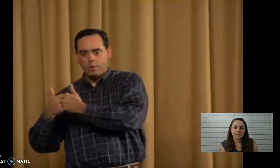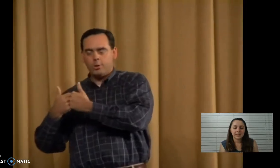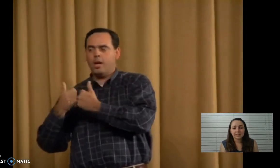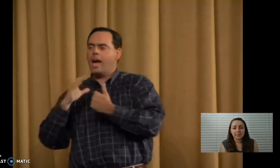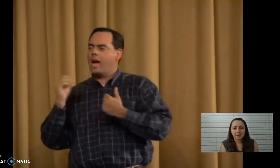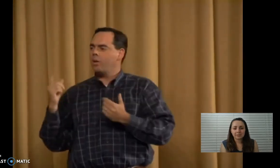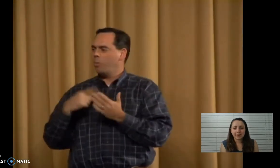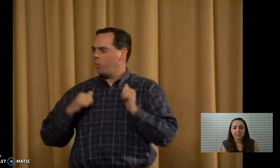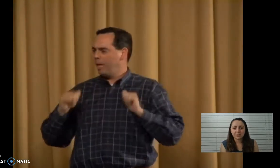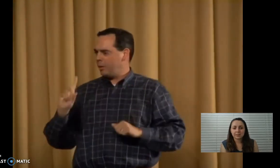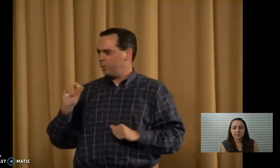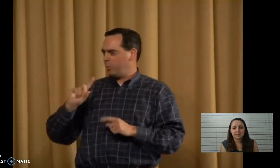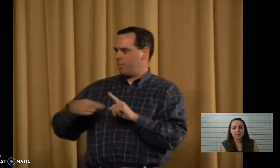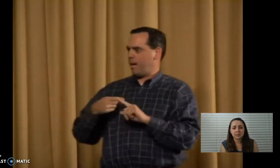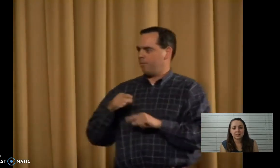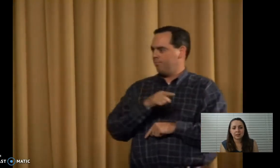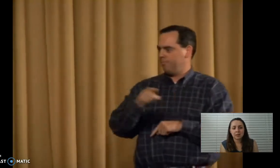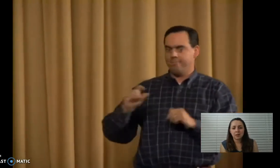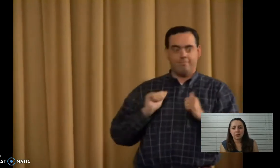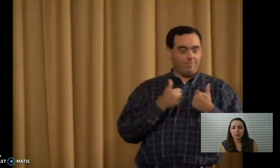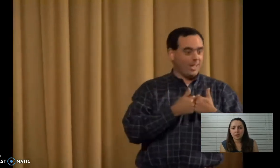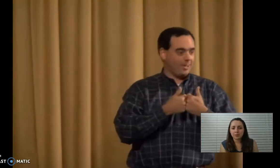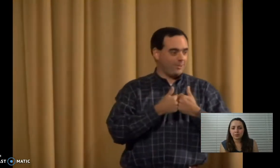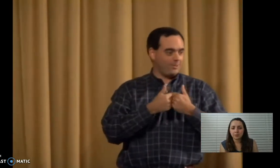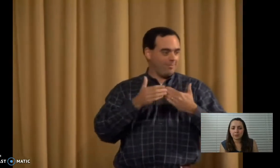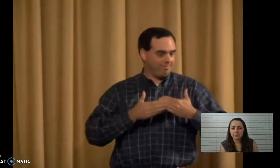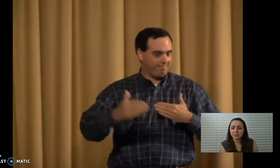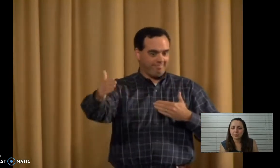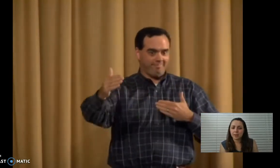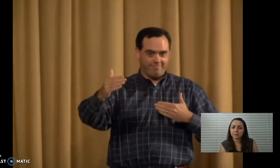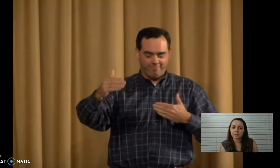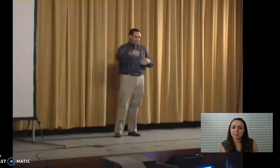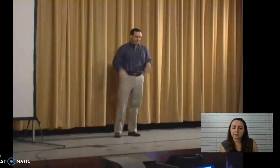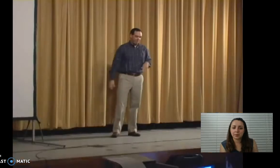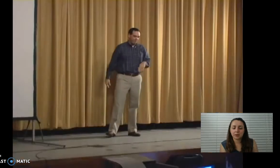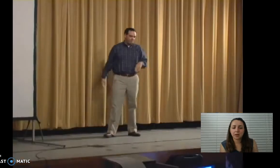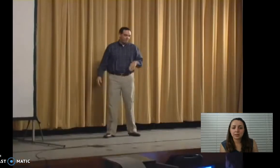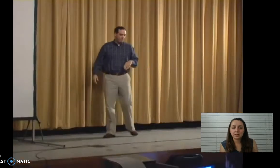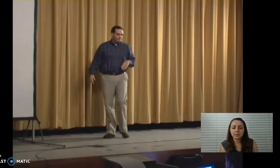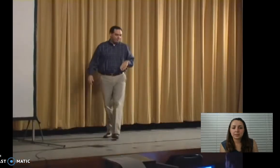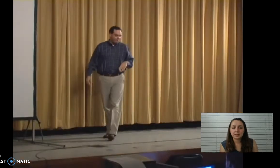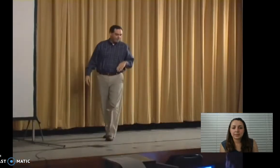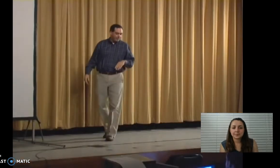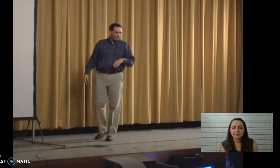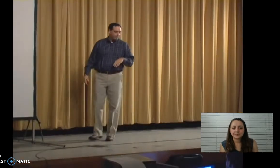What I see is a lot of challenges. And what can we do to solve those challenges from here on?